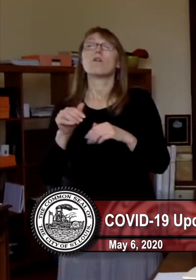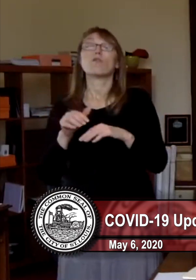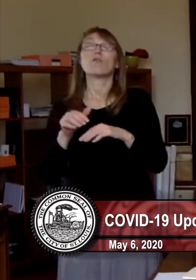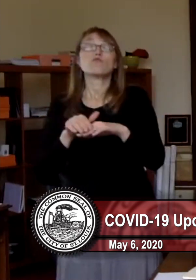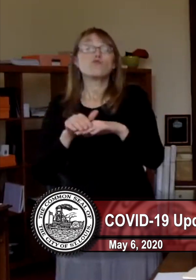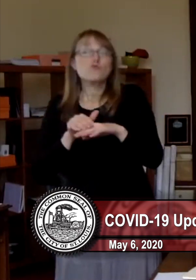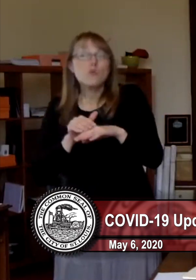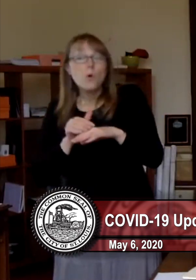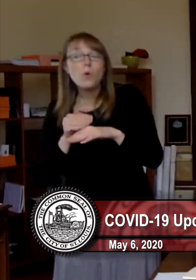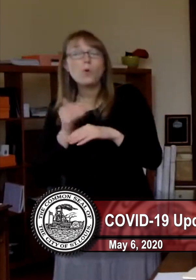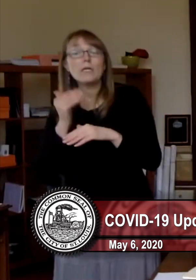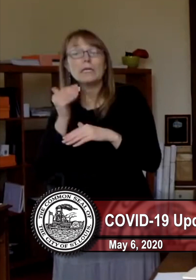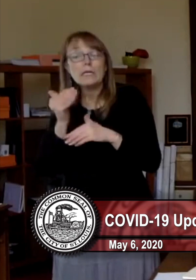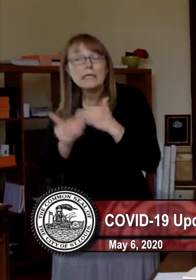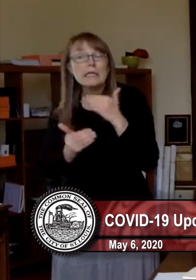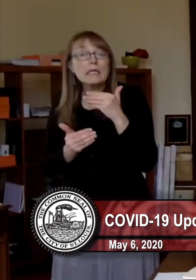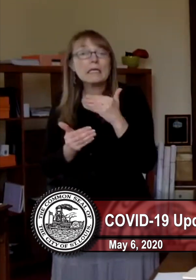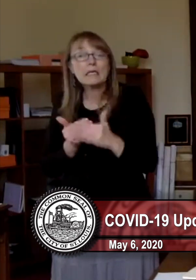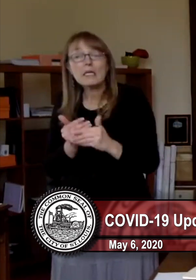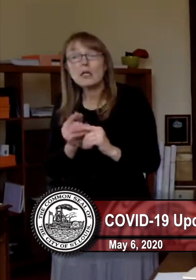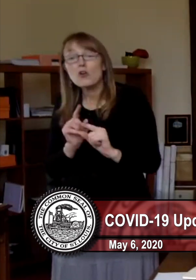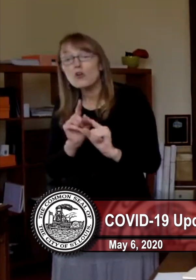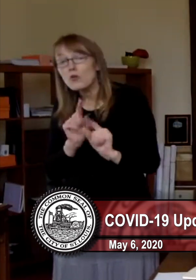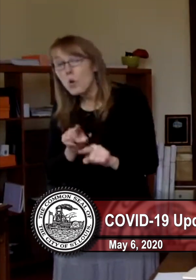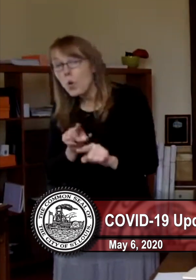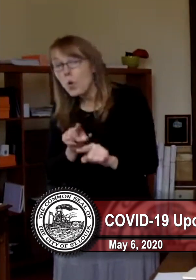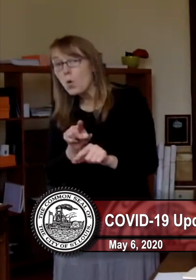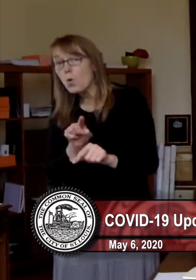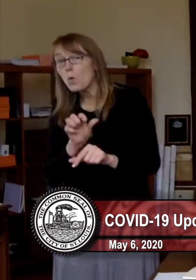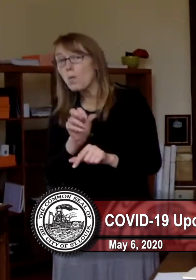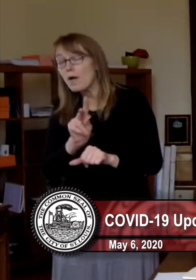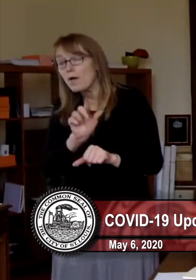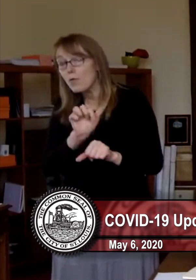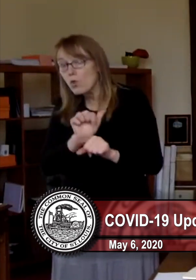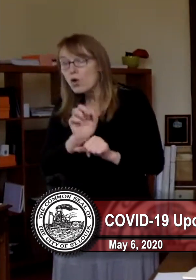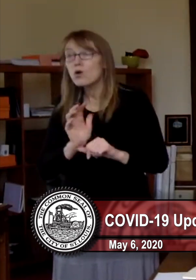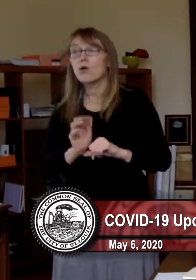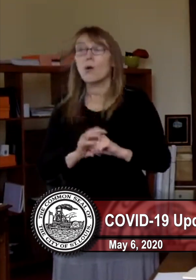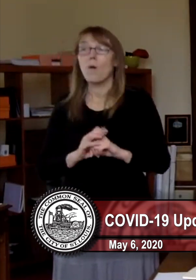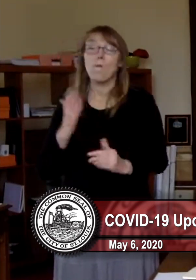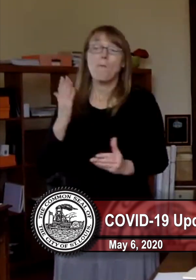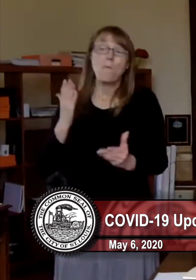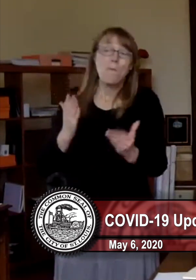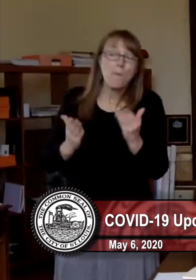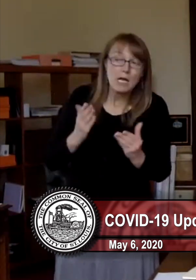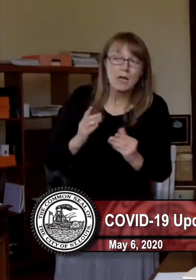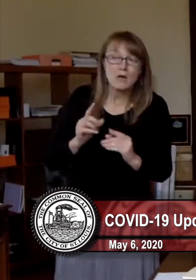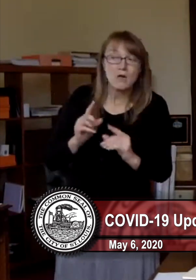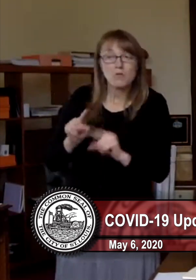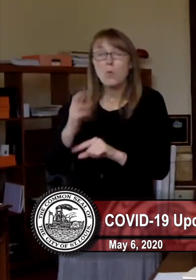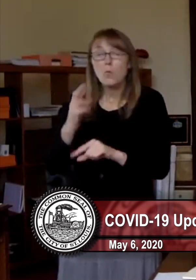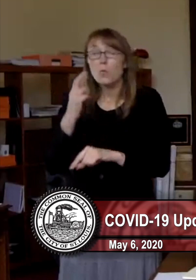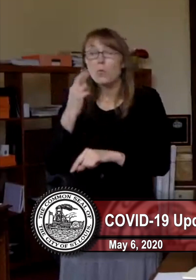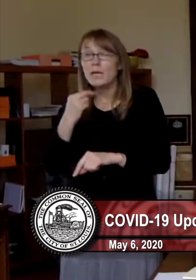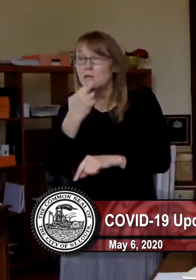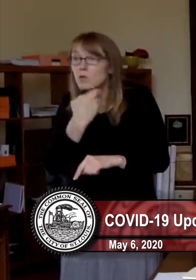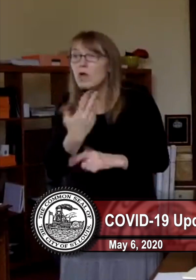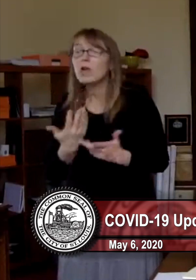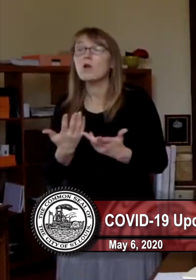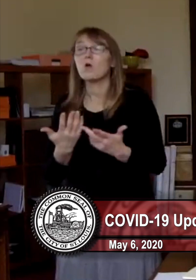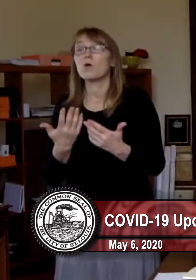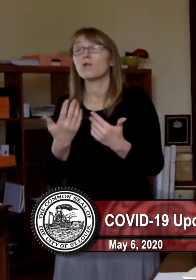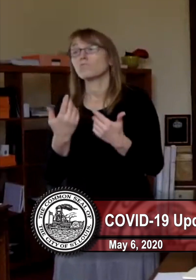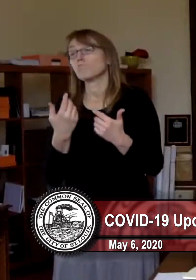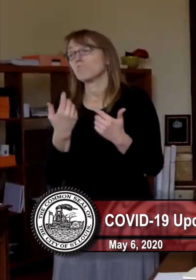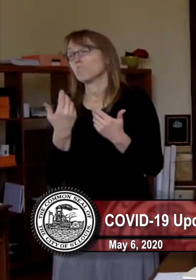to work, into back to going to a restaurant, going to a store, not grocery store,